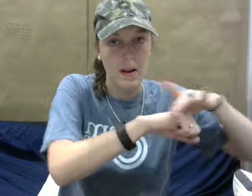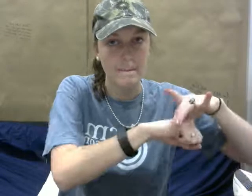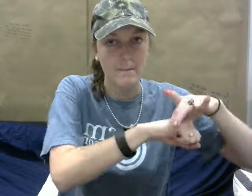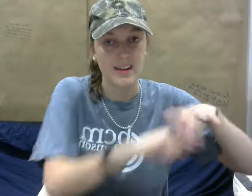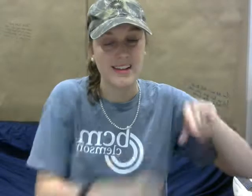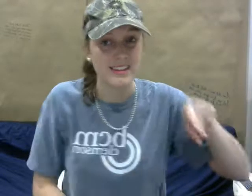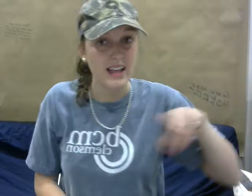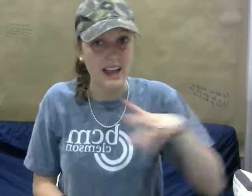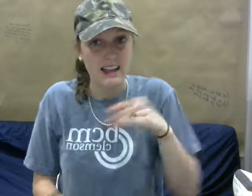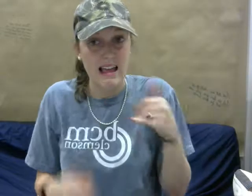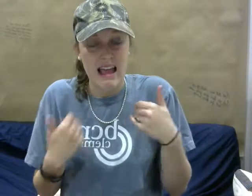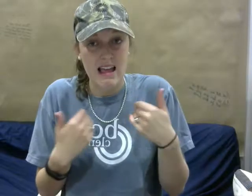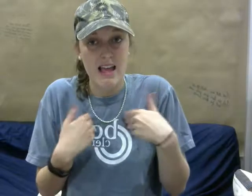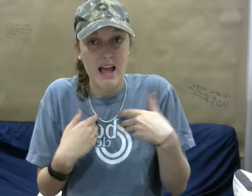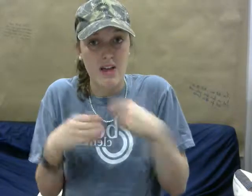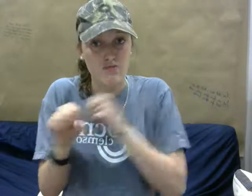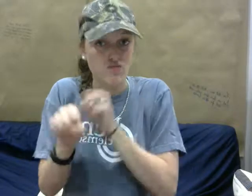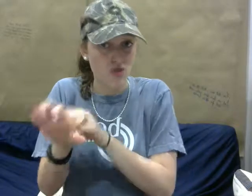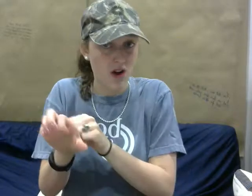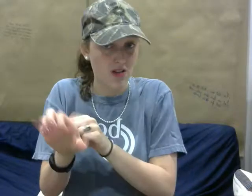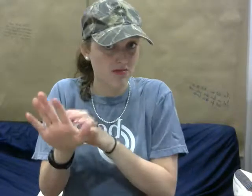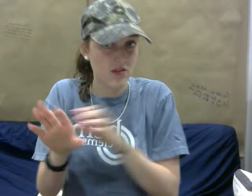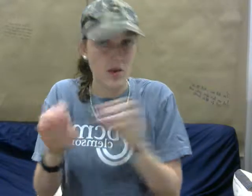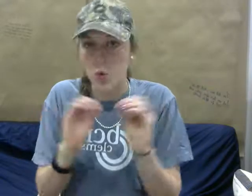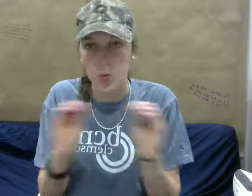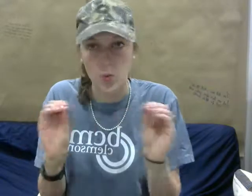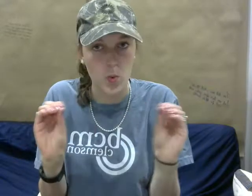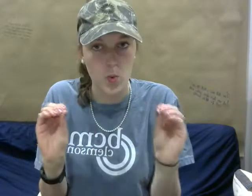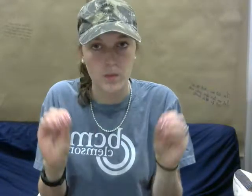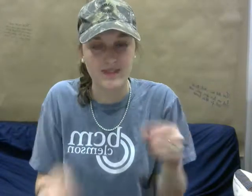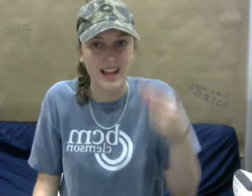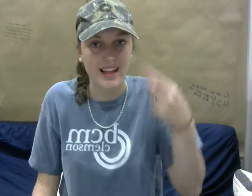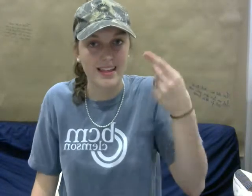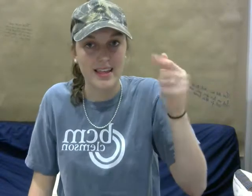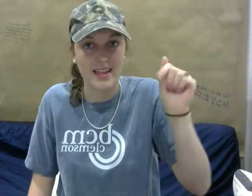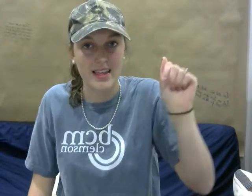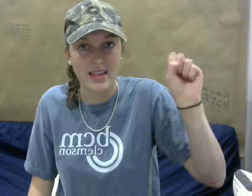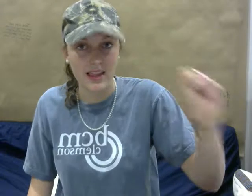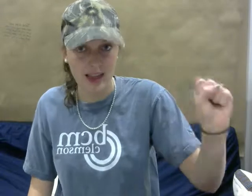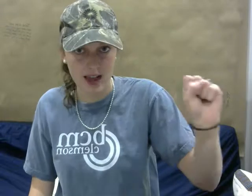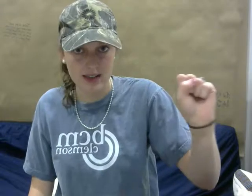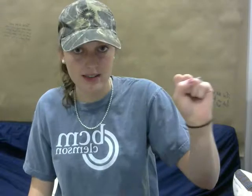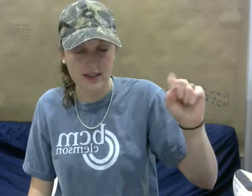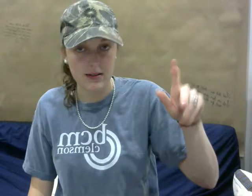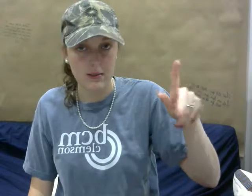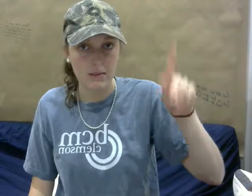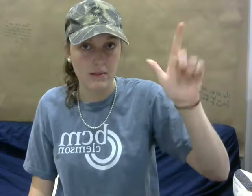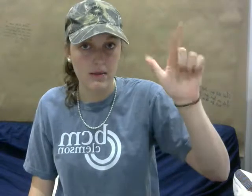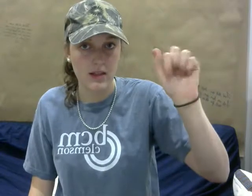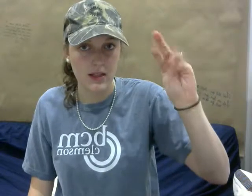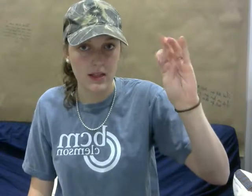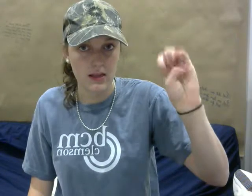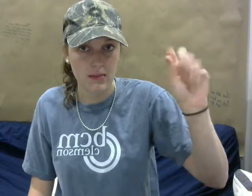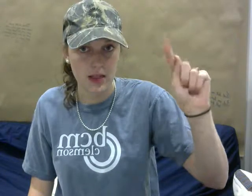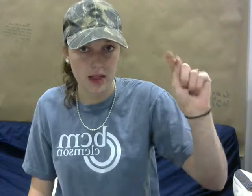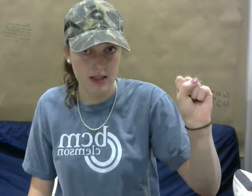giants Jupiter, Saturn, Uranus, and Neptune. Past Neptune, hugging the plane of the